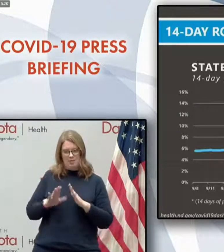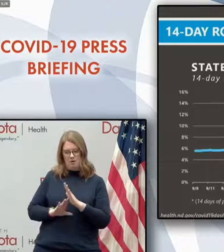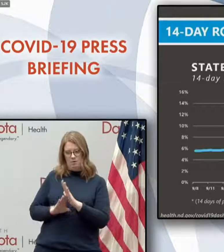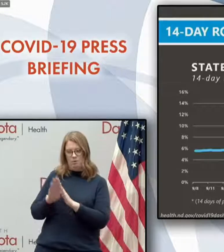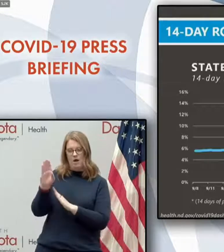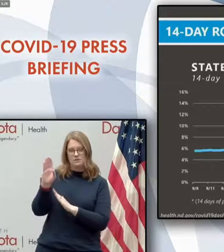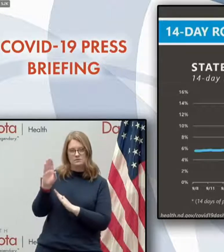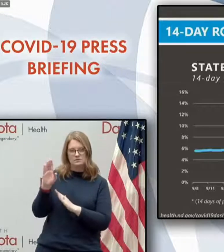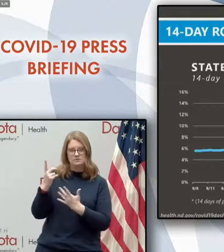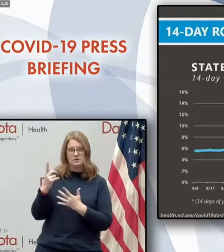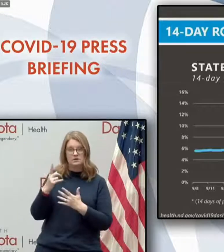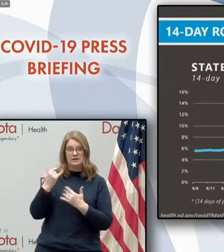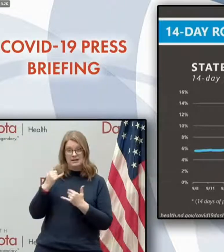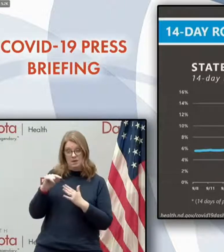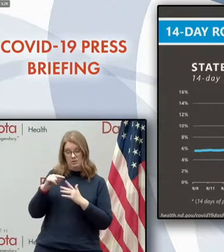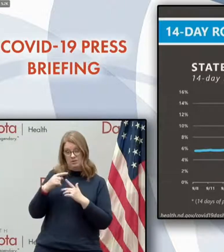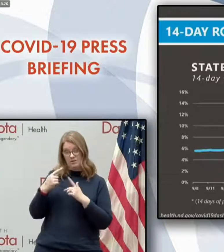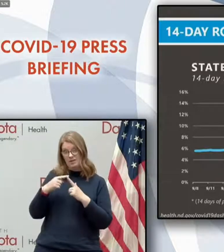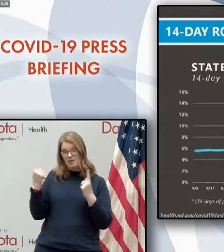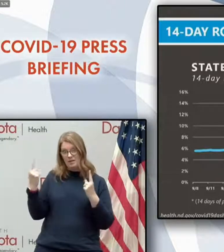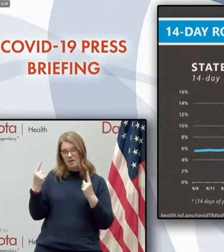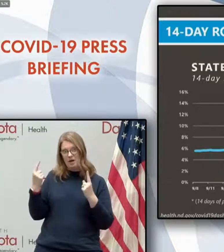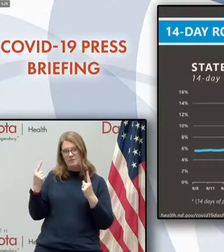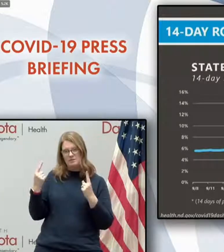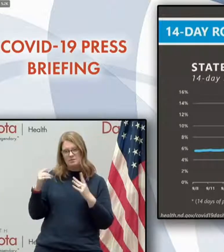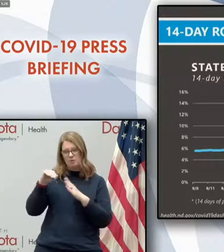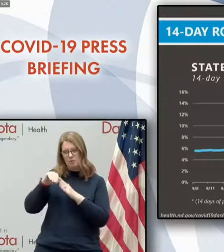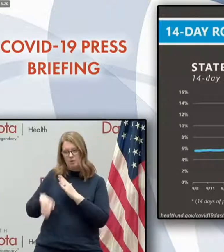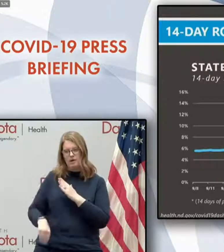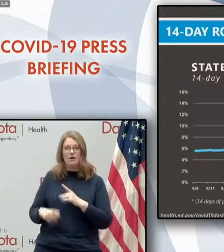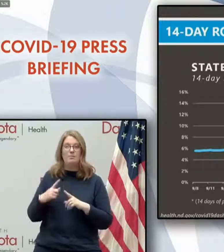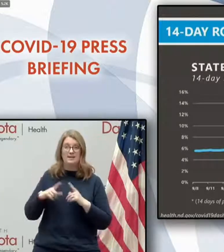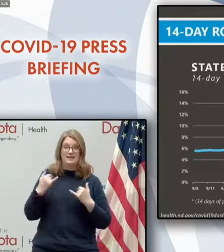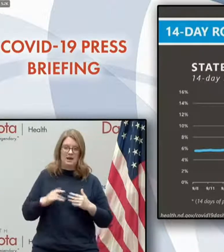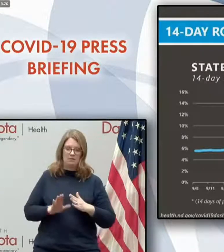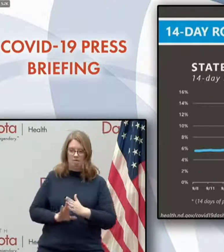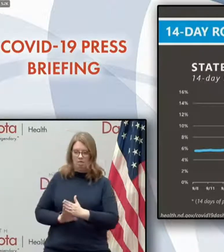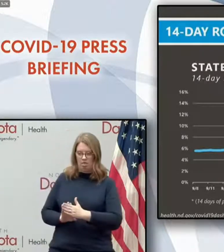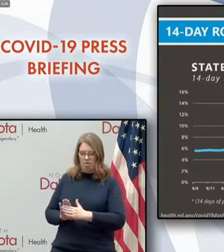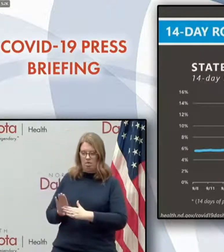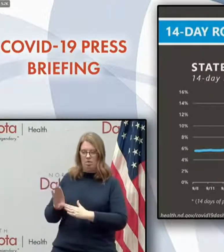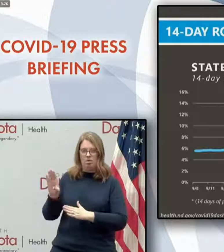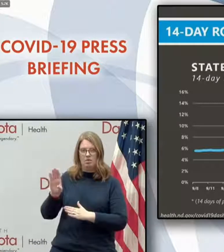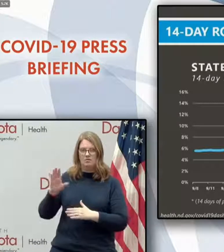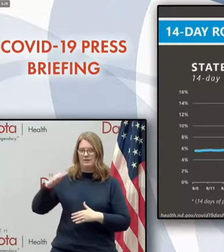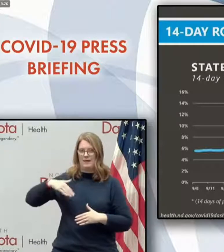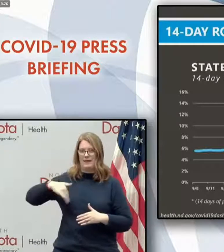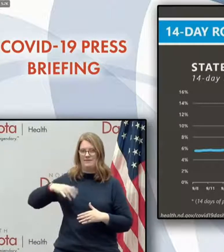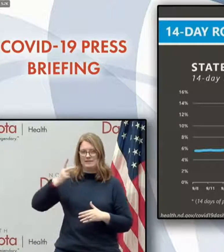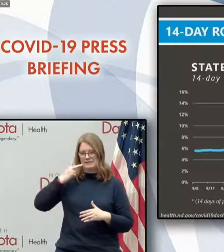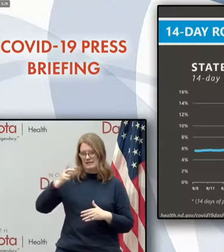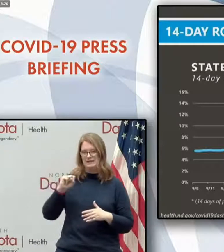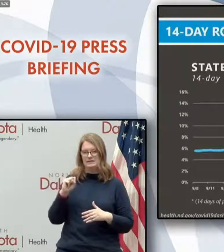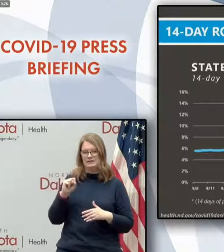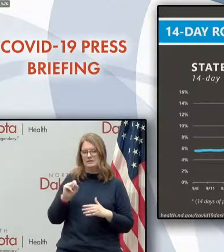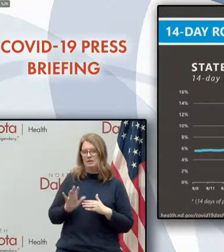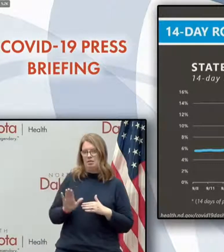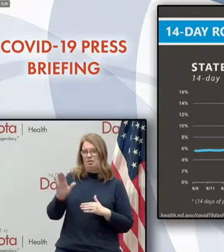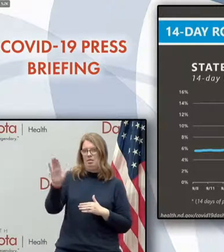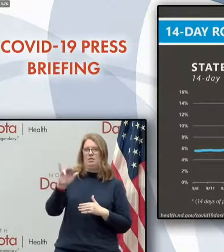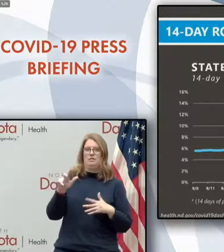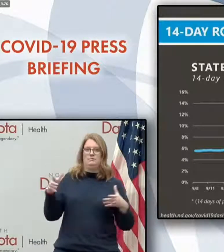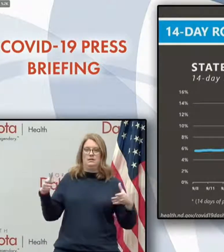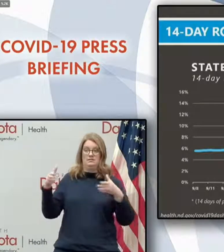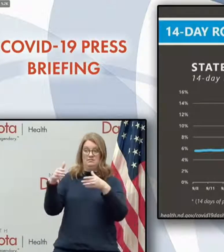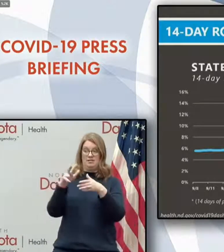be the opposite when we're on the way down. But you can see, again, we haven't seen the spike up to the 30, 40, 50%